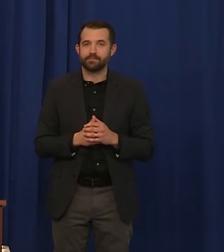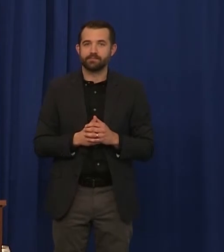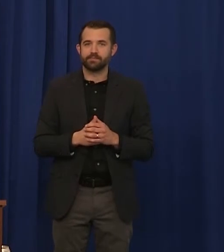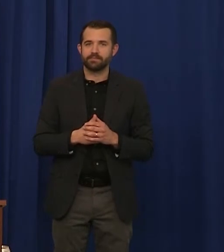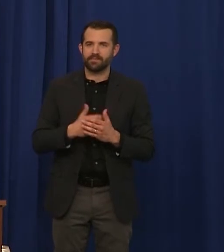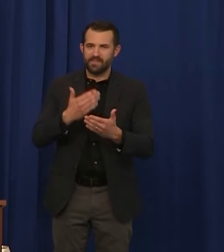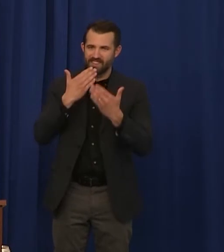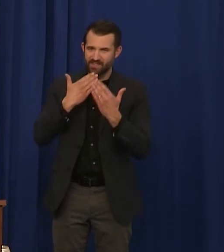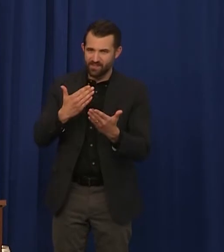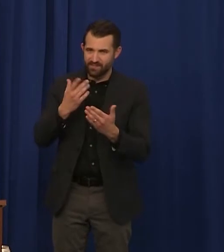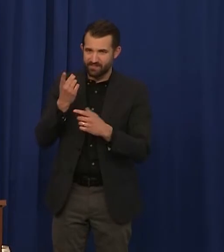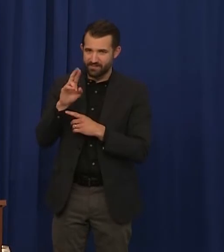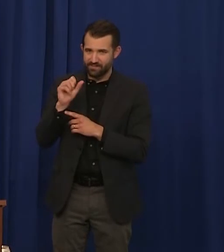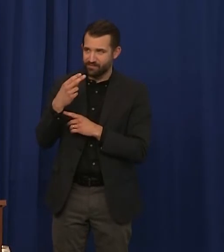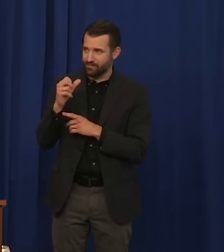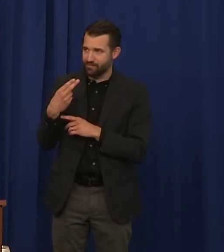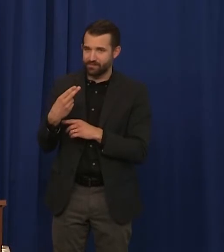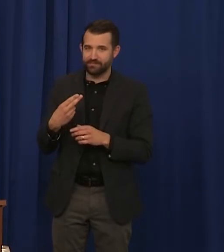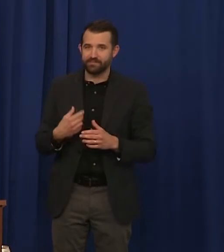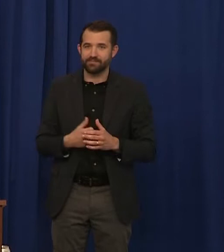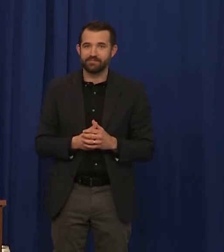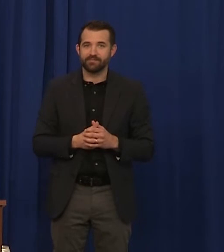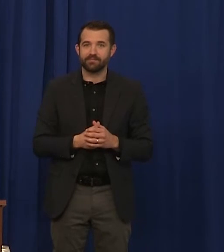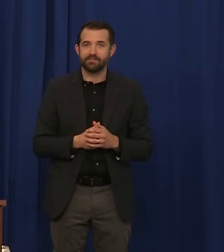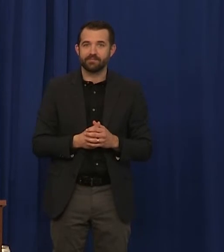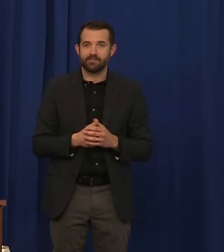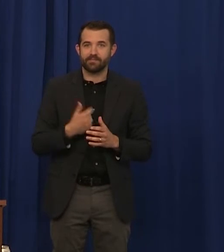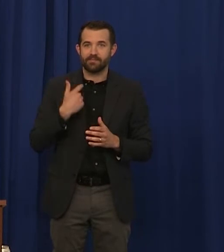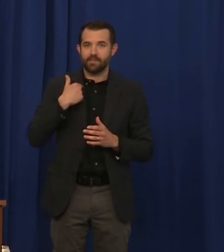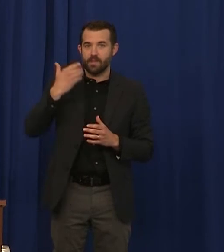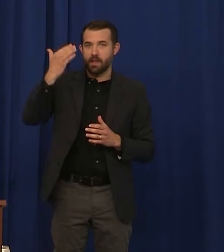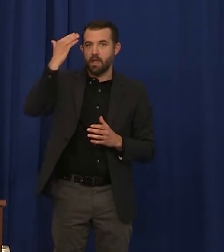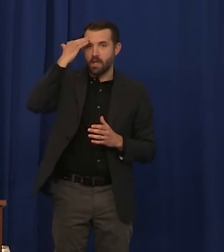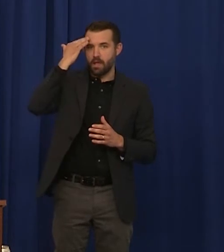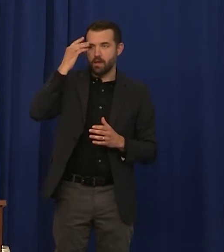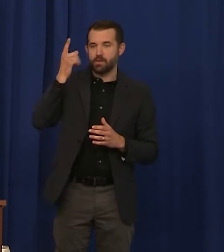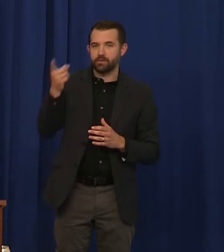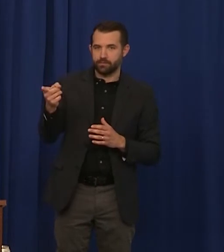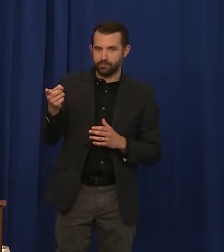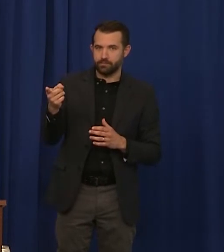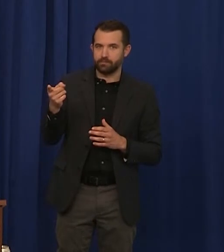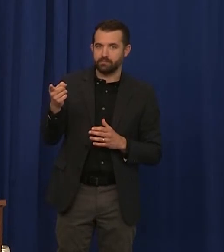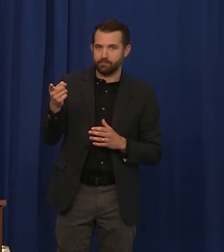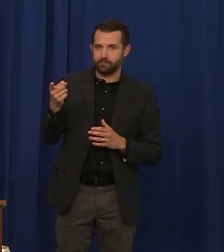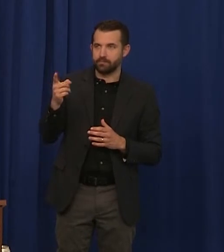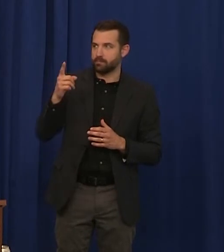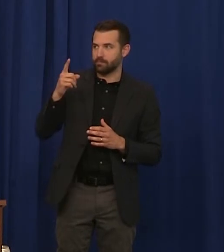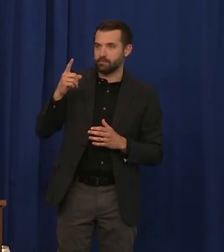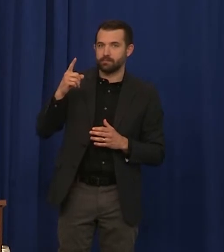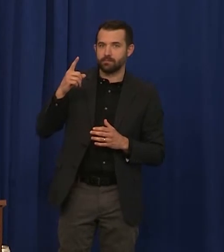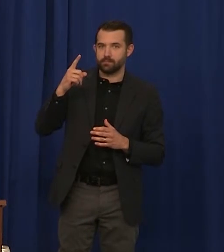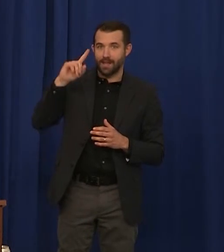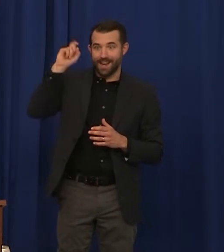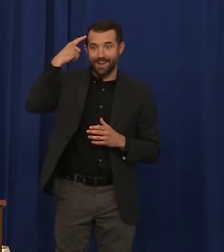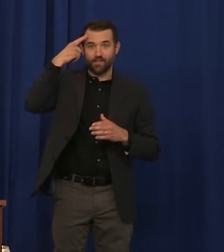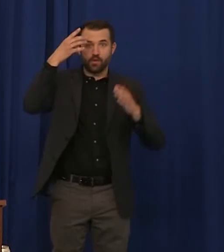Shah. As I'm sure you're very aware, the governor's stay-at-home order expires in less than a week now.